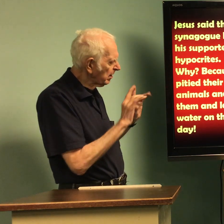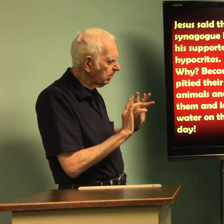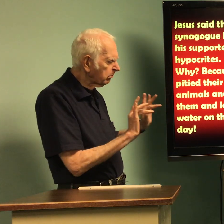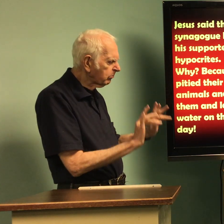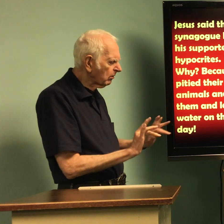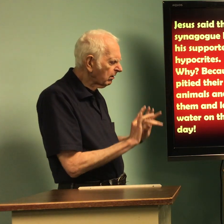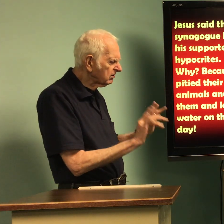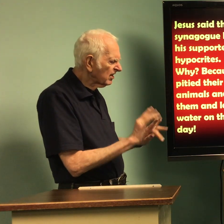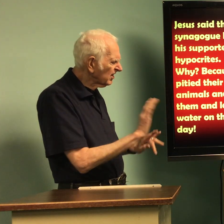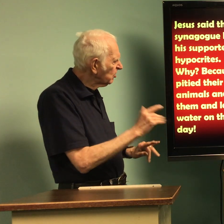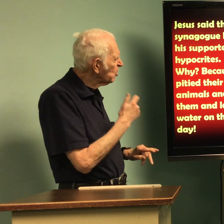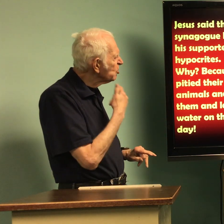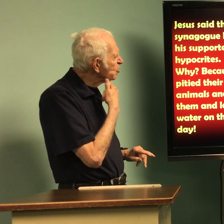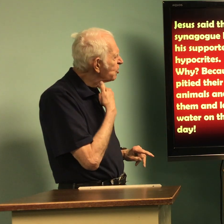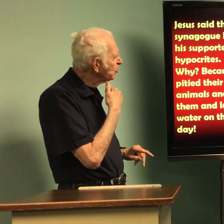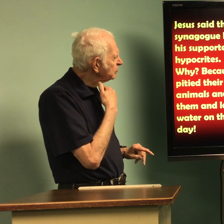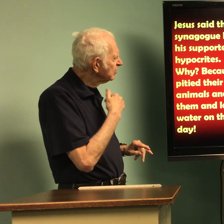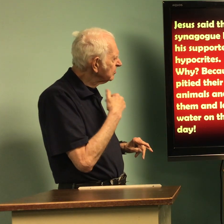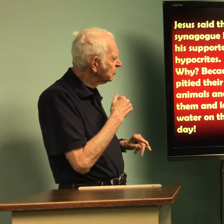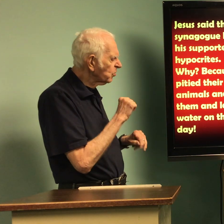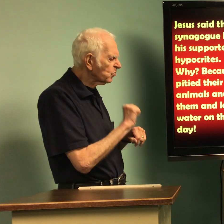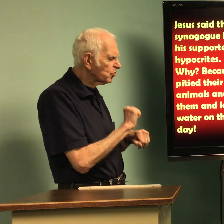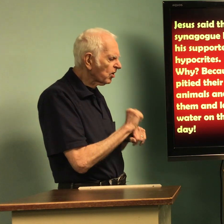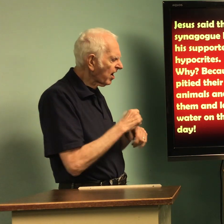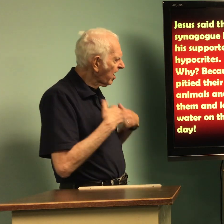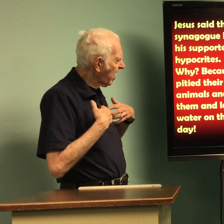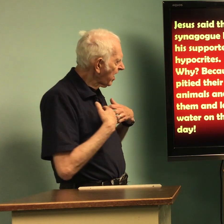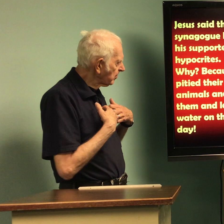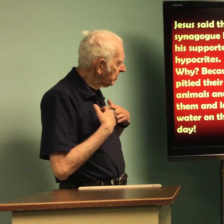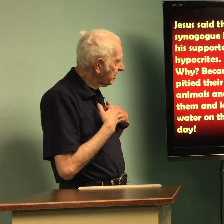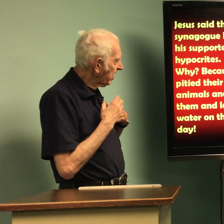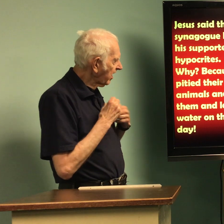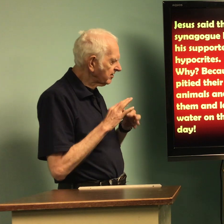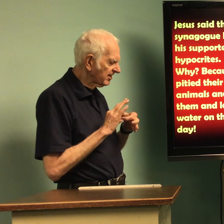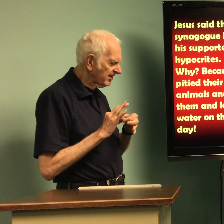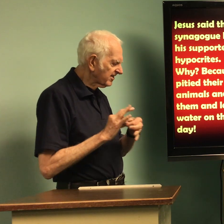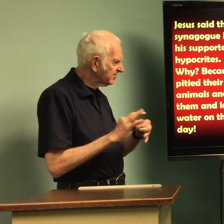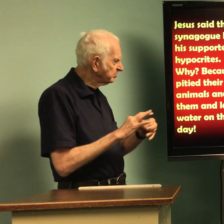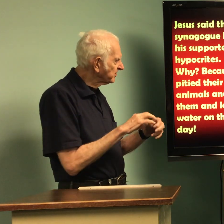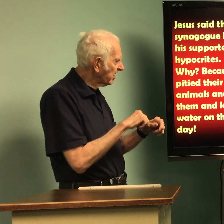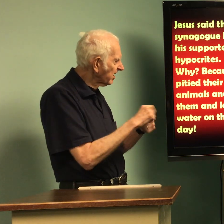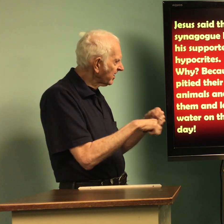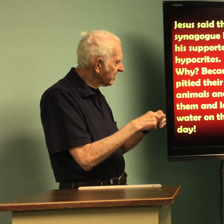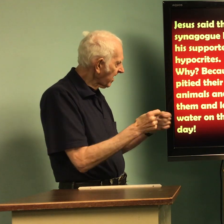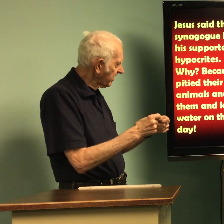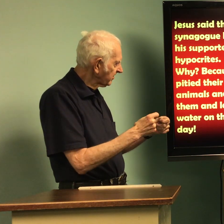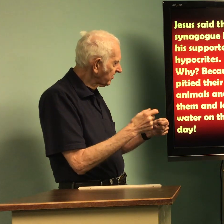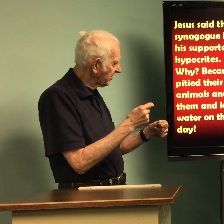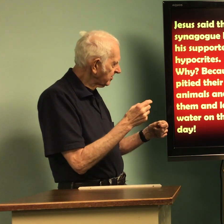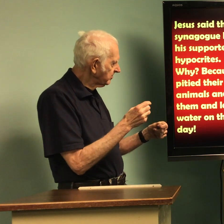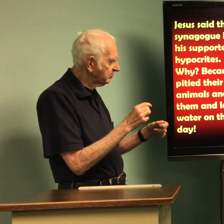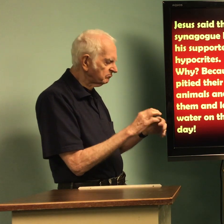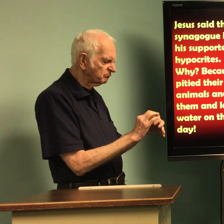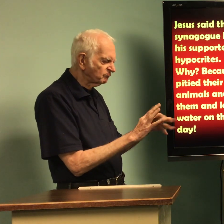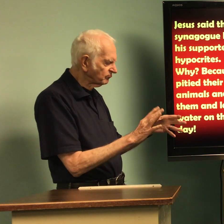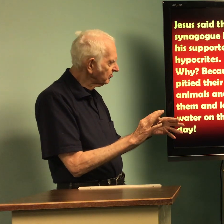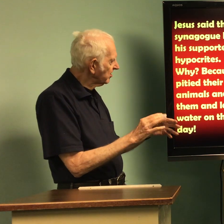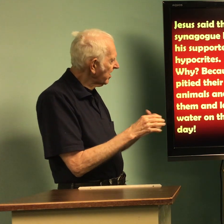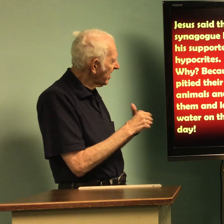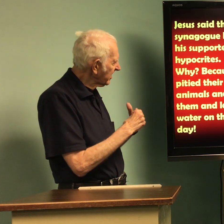Because people pitied their thirsty work animals and untied them and led them